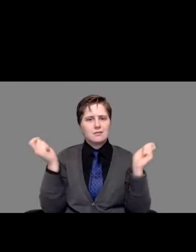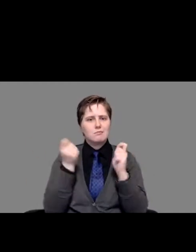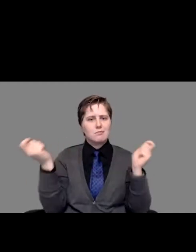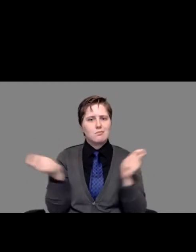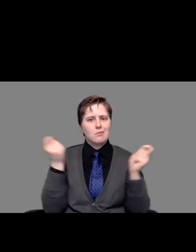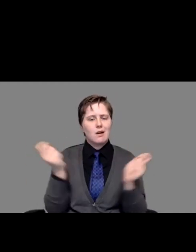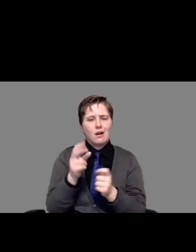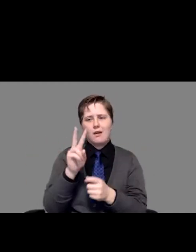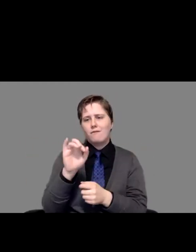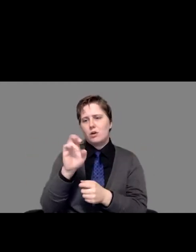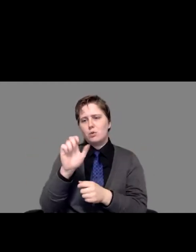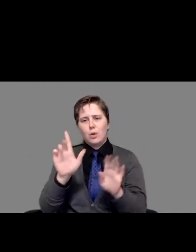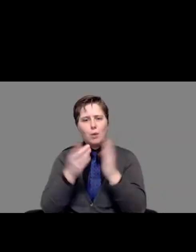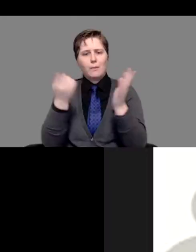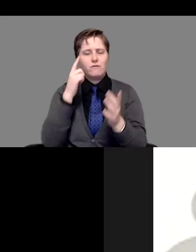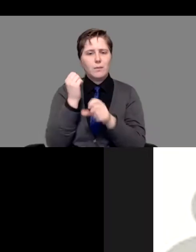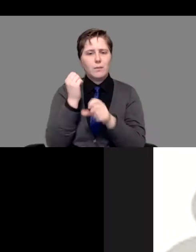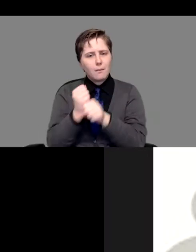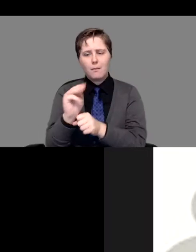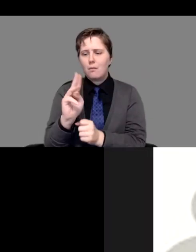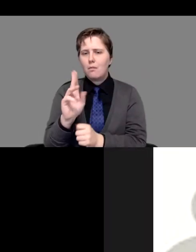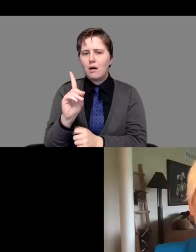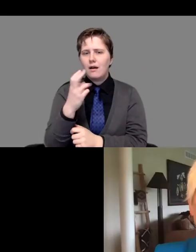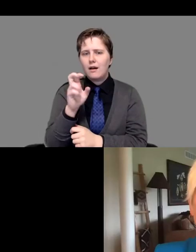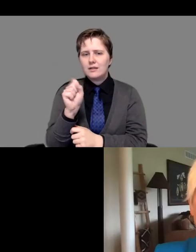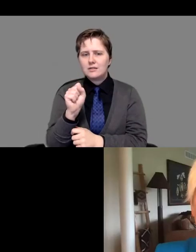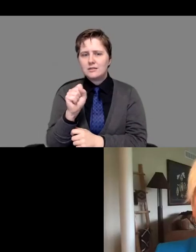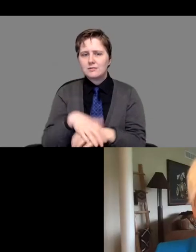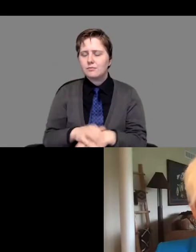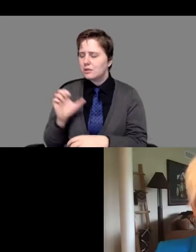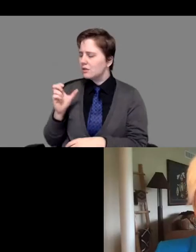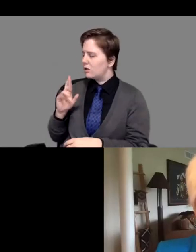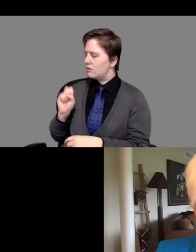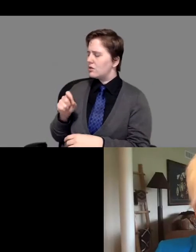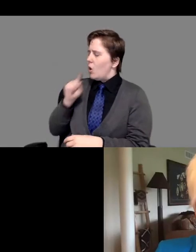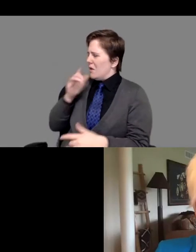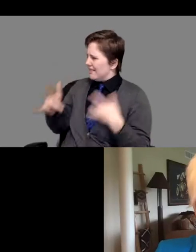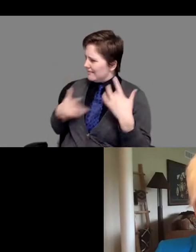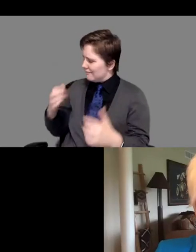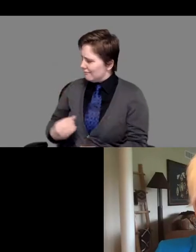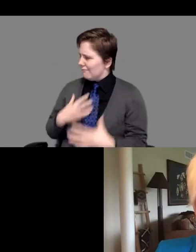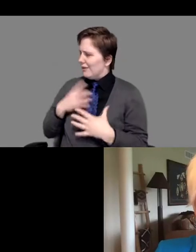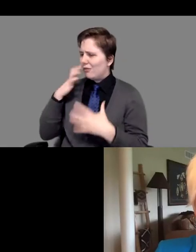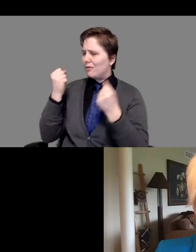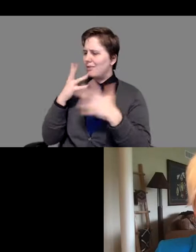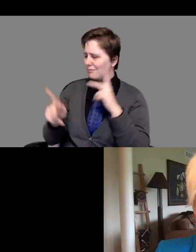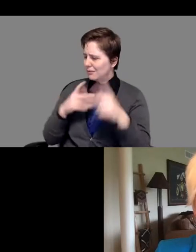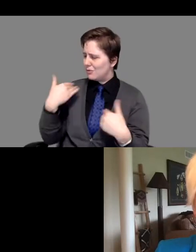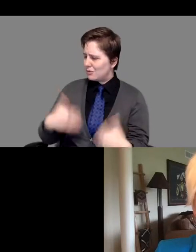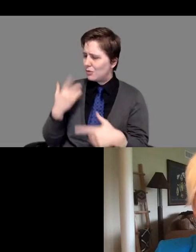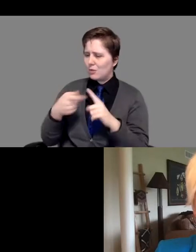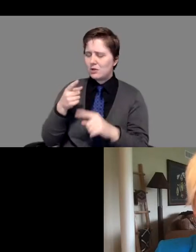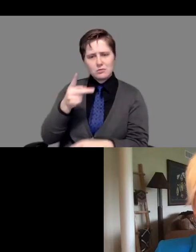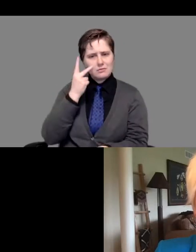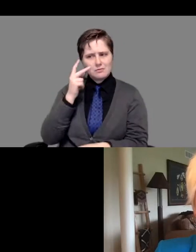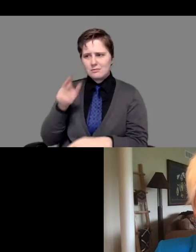Hens. Yeah, it's been really exciting and, like I said, uplifting to a lot of folks. You know, when you're sitting at